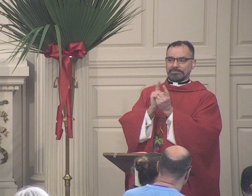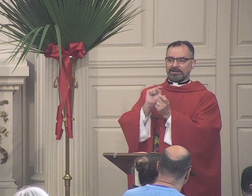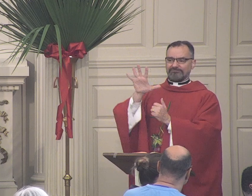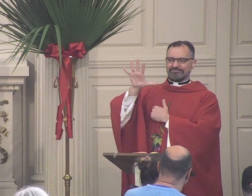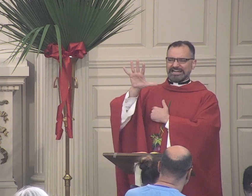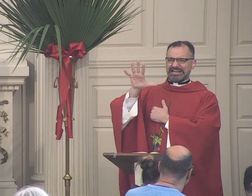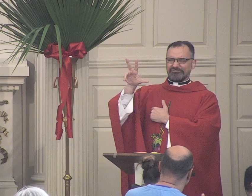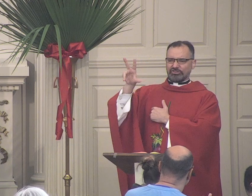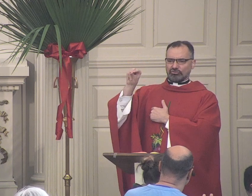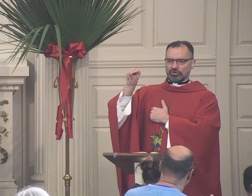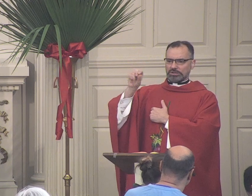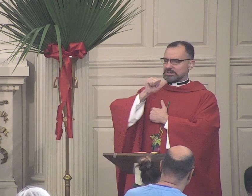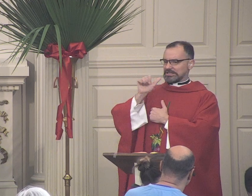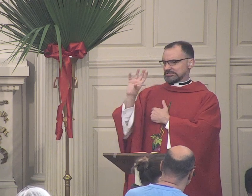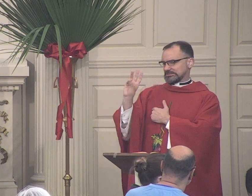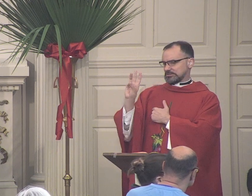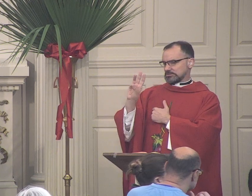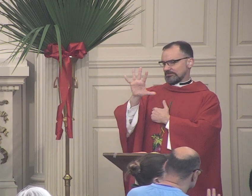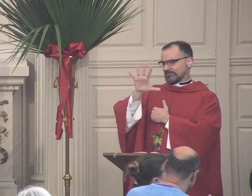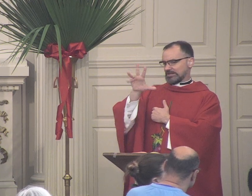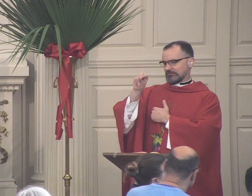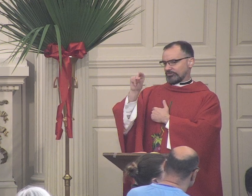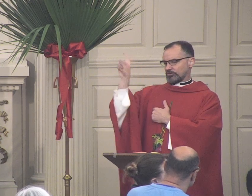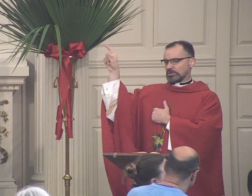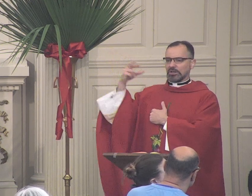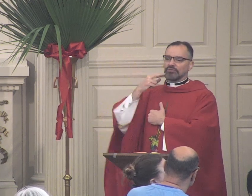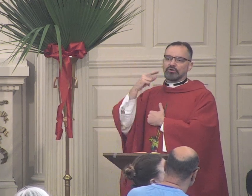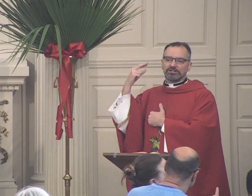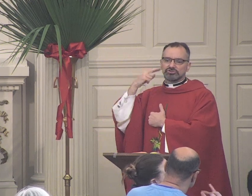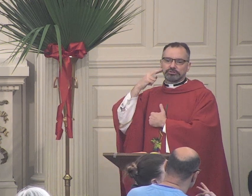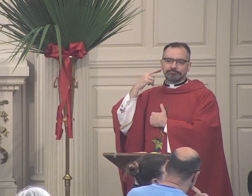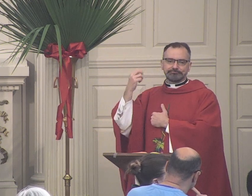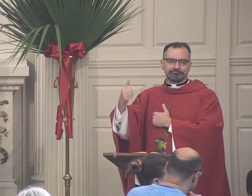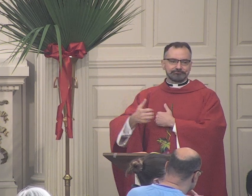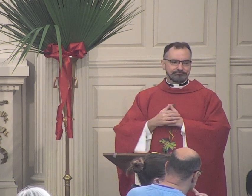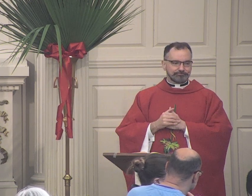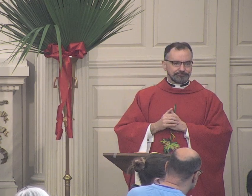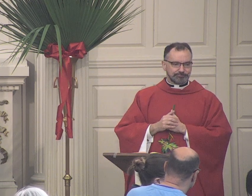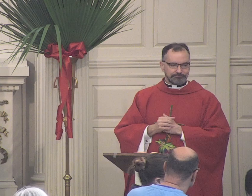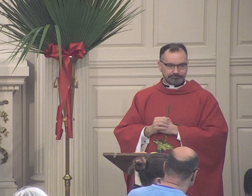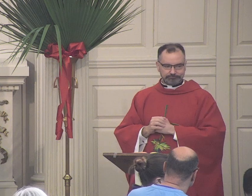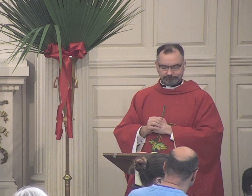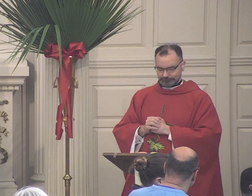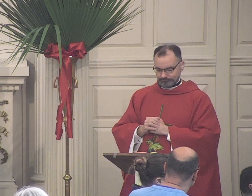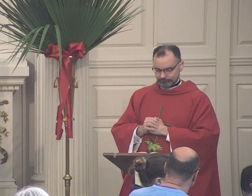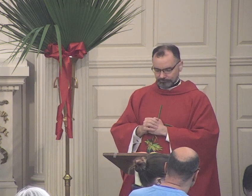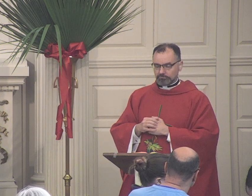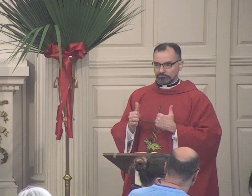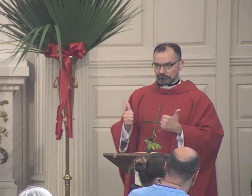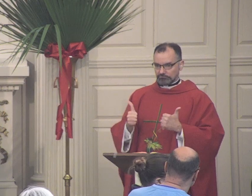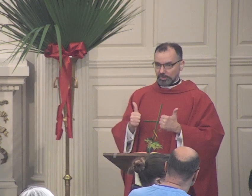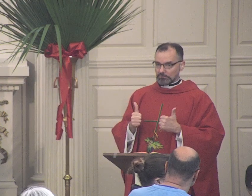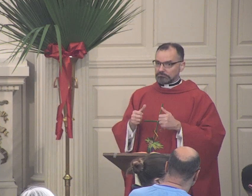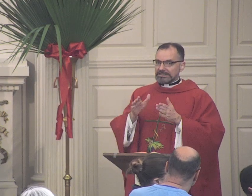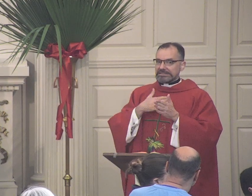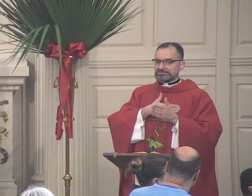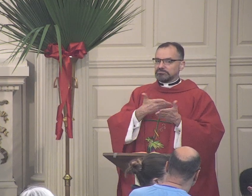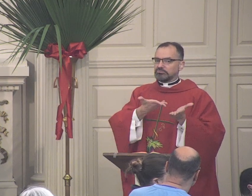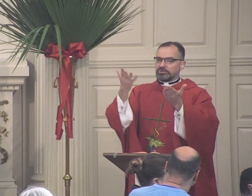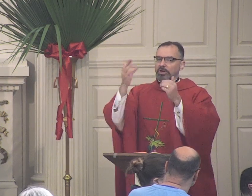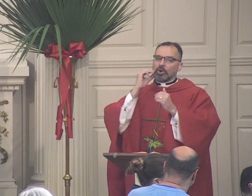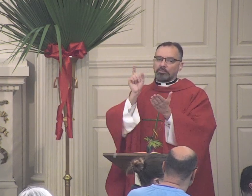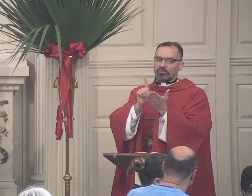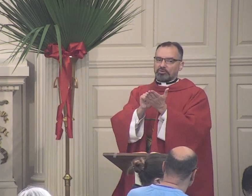Tonight, youth group will be at 5:30, not at 6 o'clock as we typically meet, but we will be meeting at the rectory at